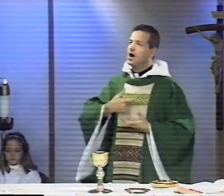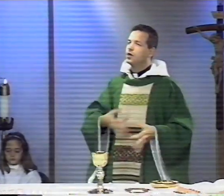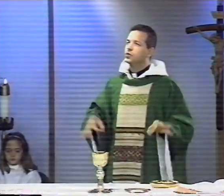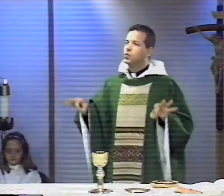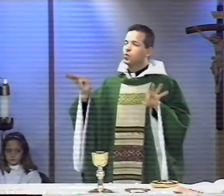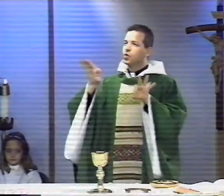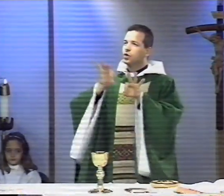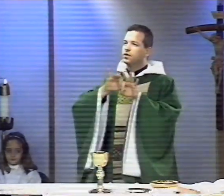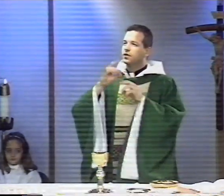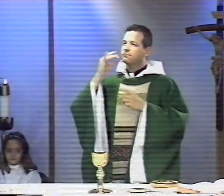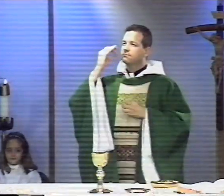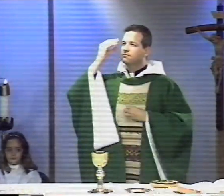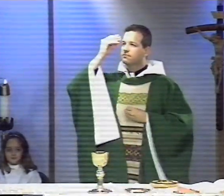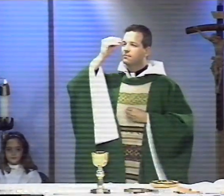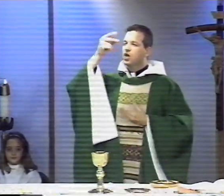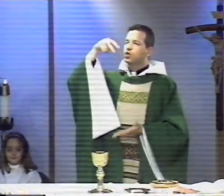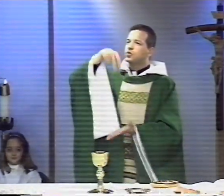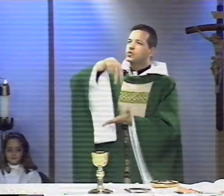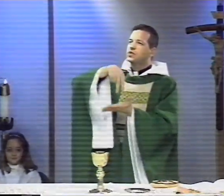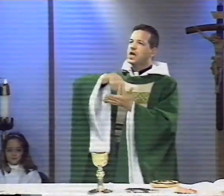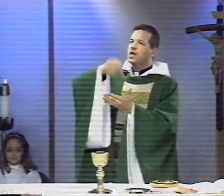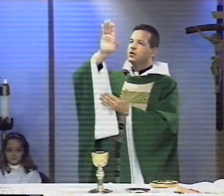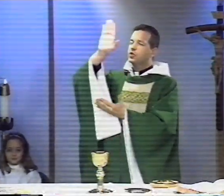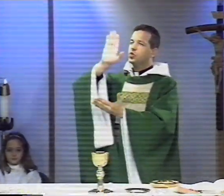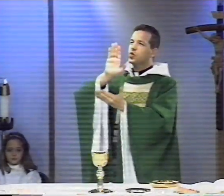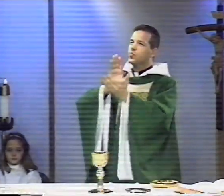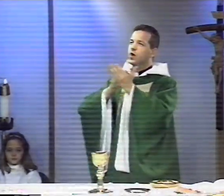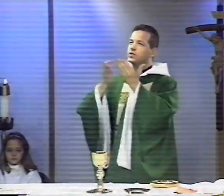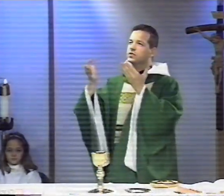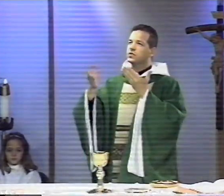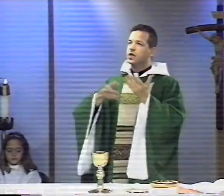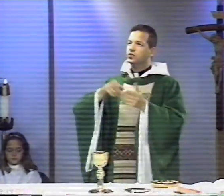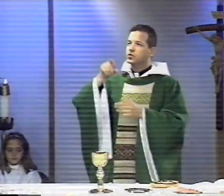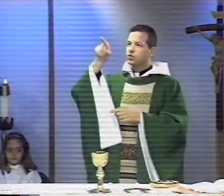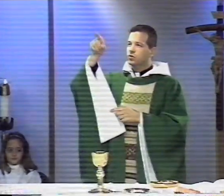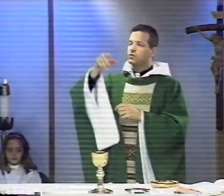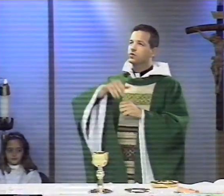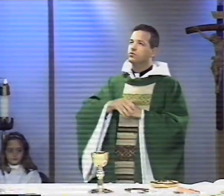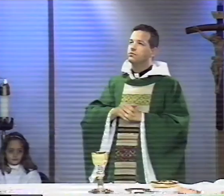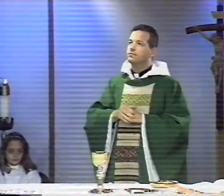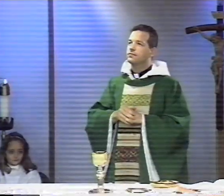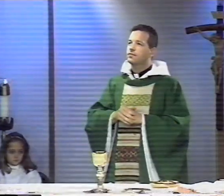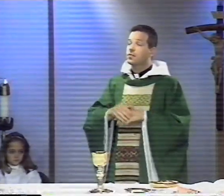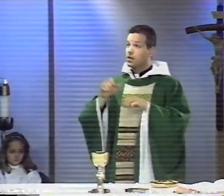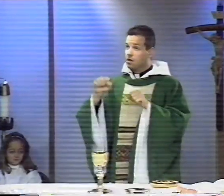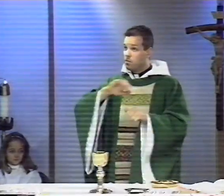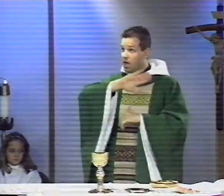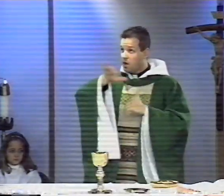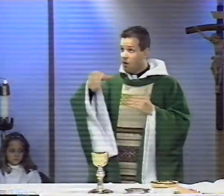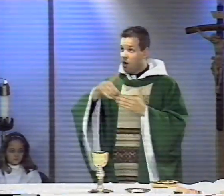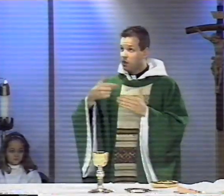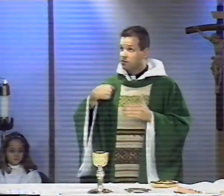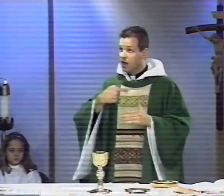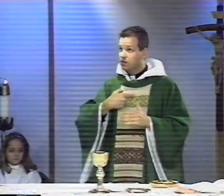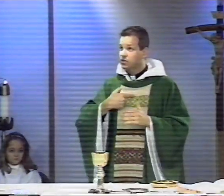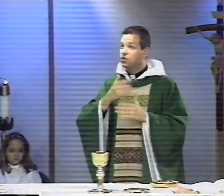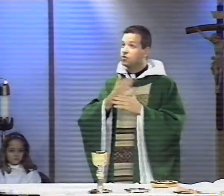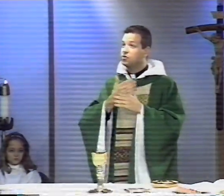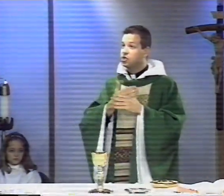us worthy to stand in your presence and serve you. May all of us who